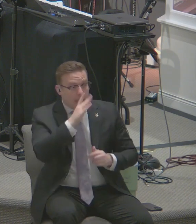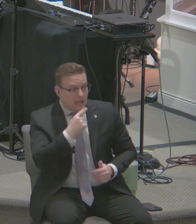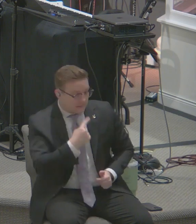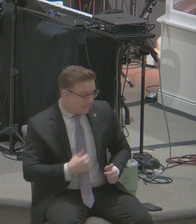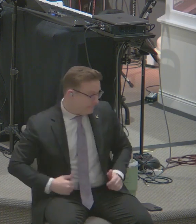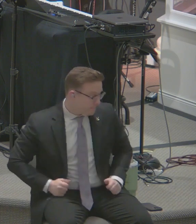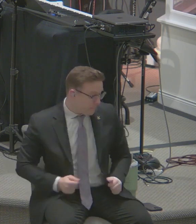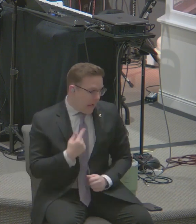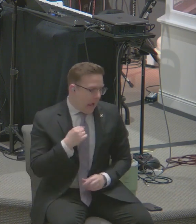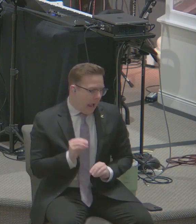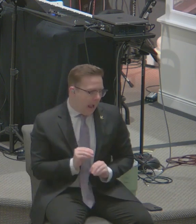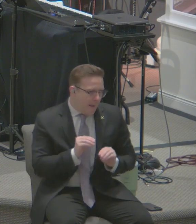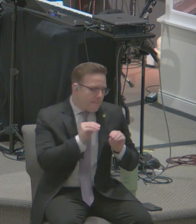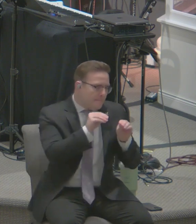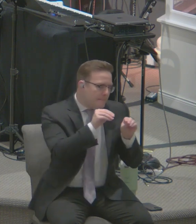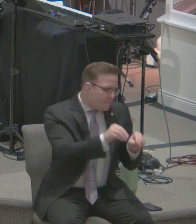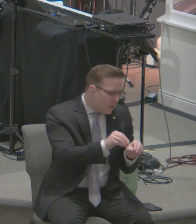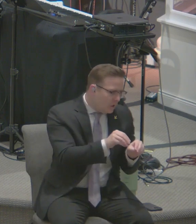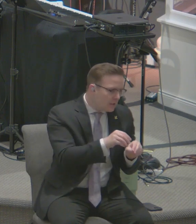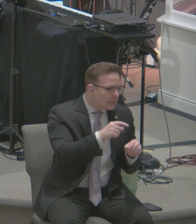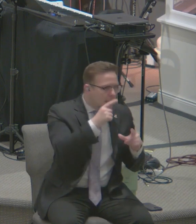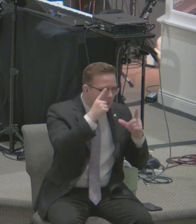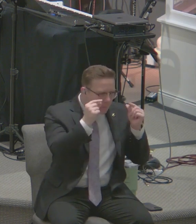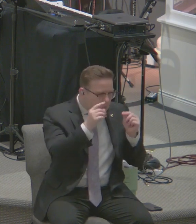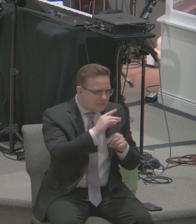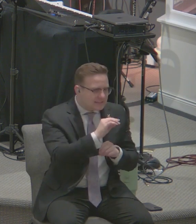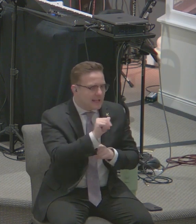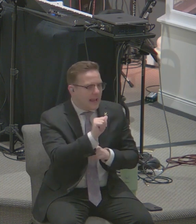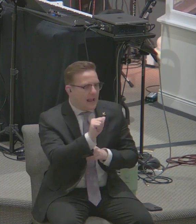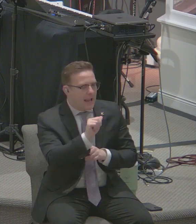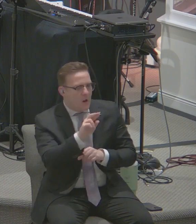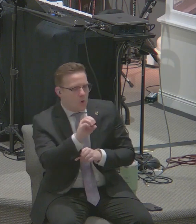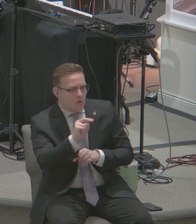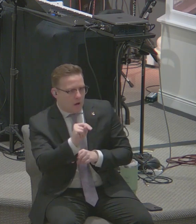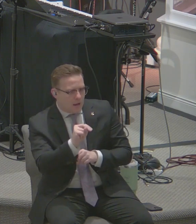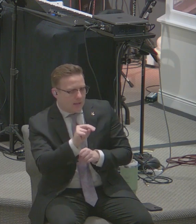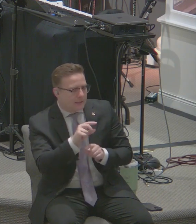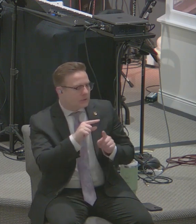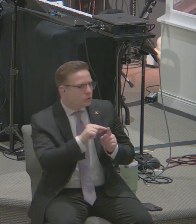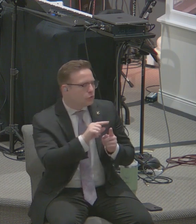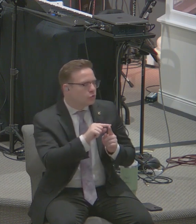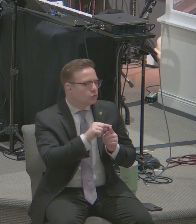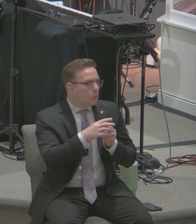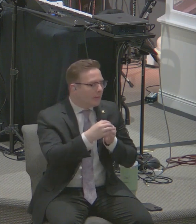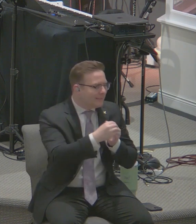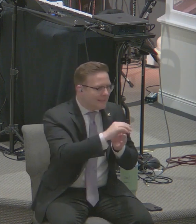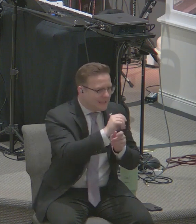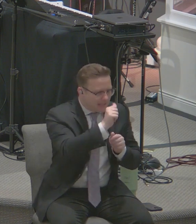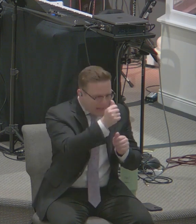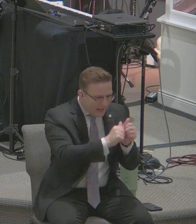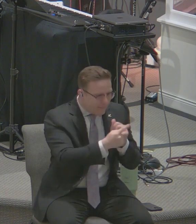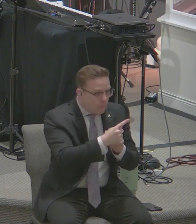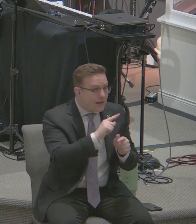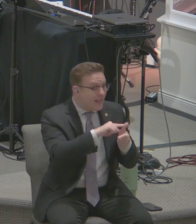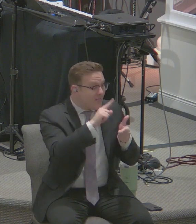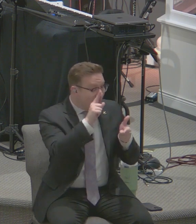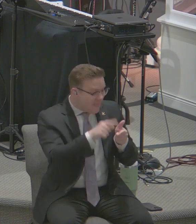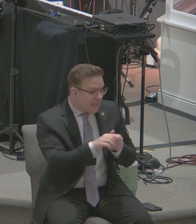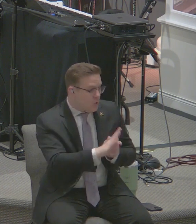and Aaron pick out men to be rulers and chiefs of the tribes in